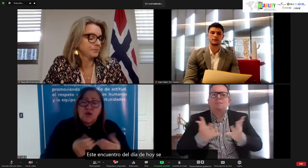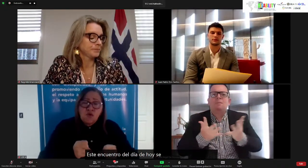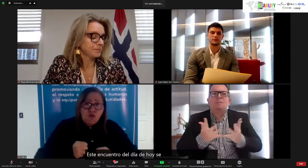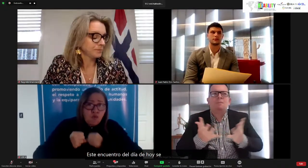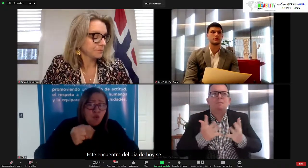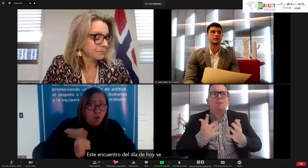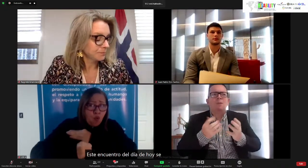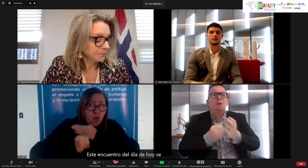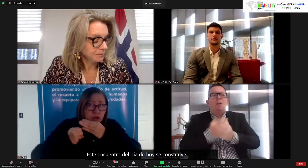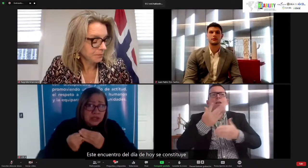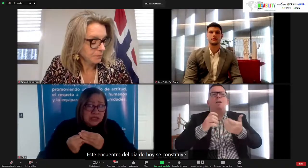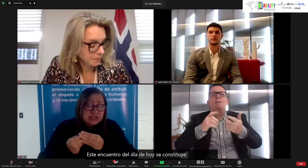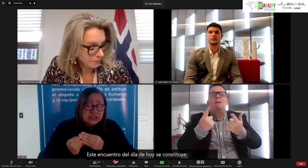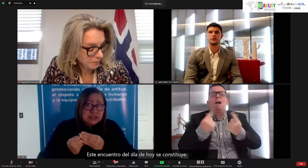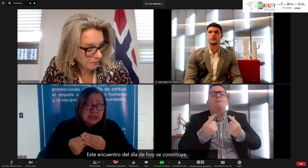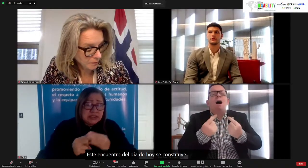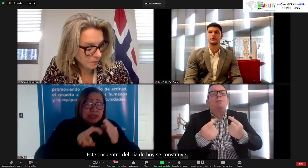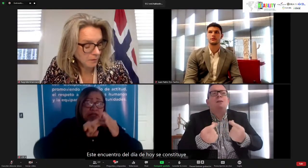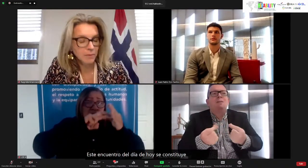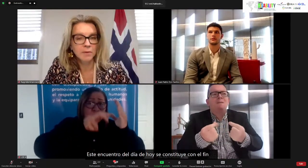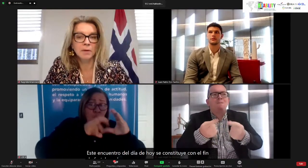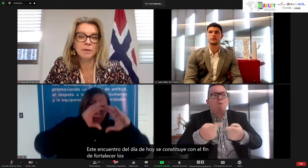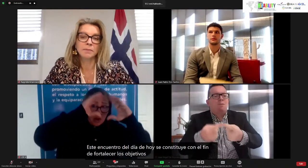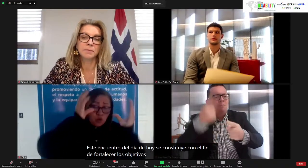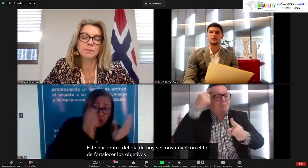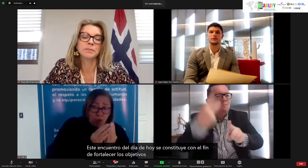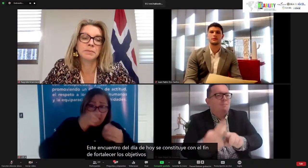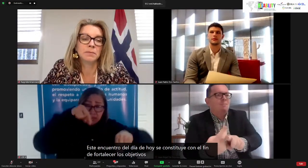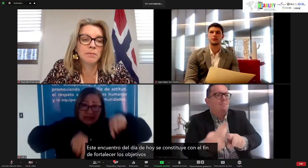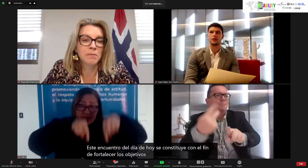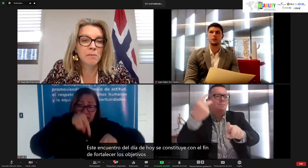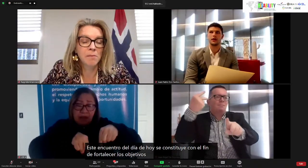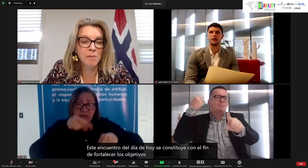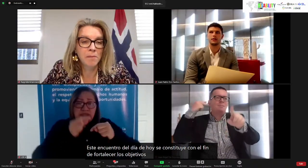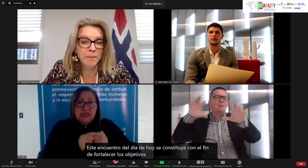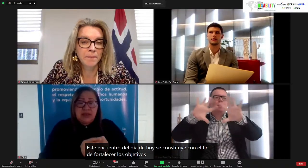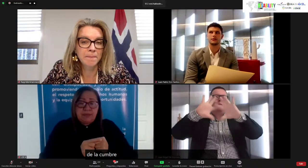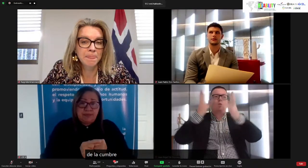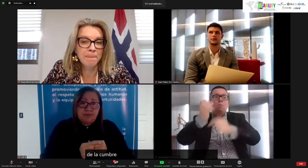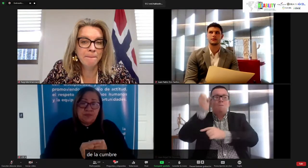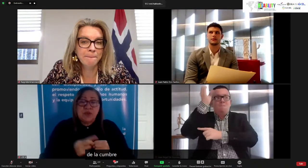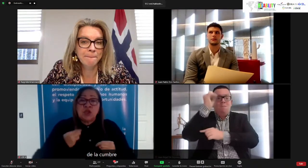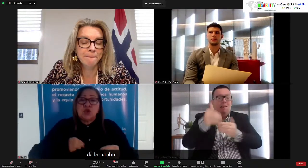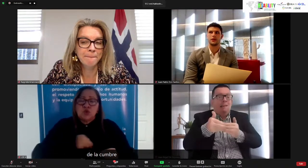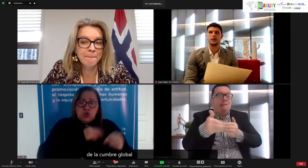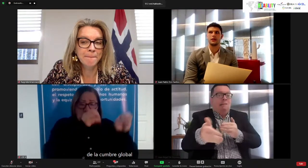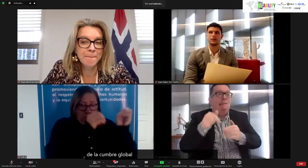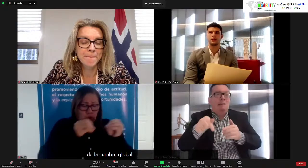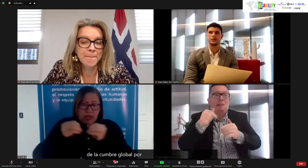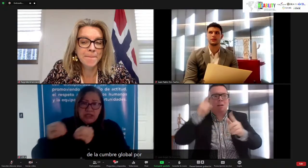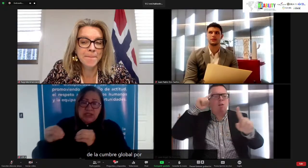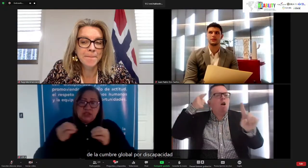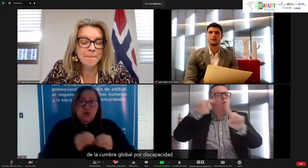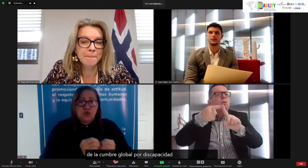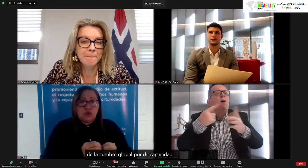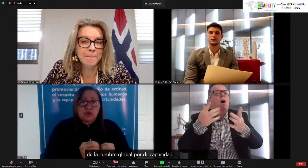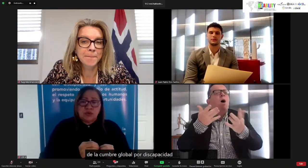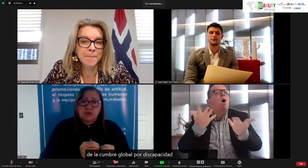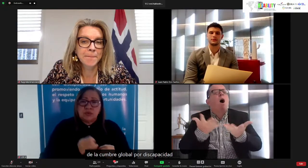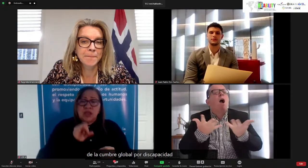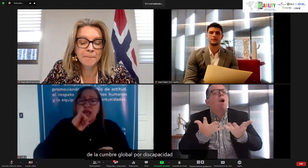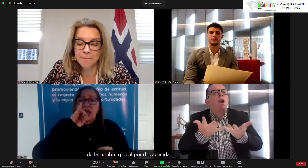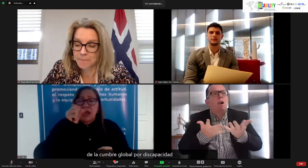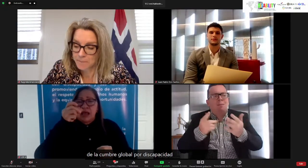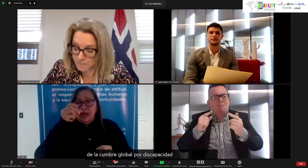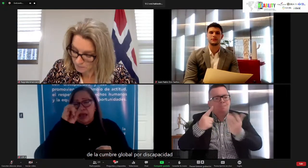is here to strengthen the objectives of the disabilities global summit our organizations